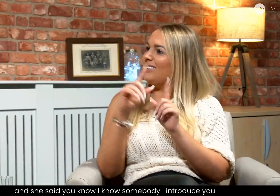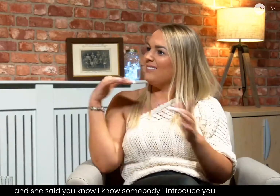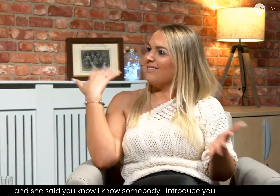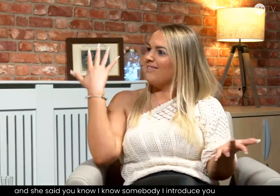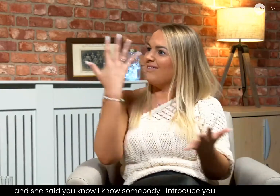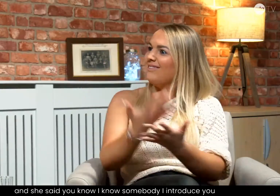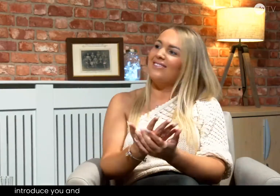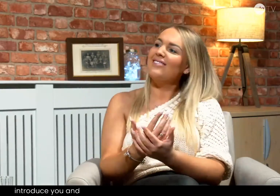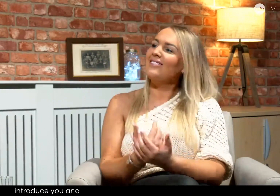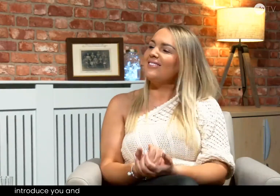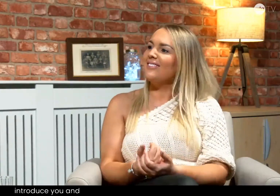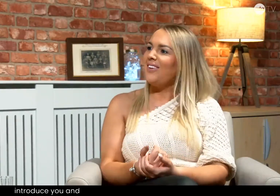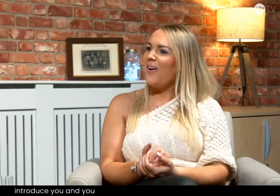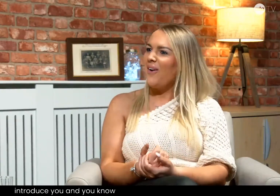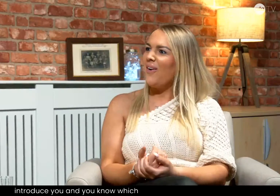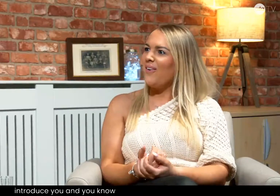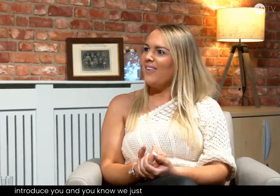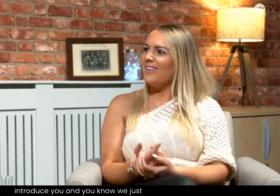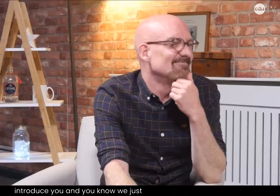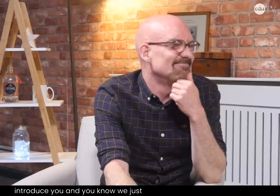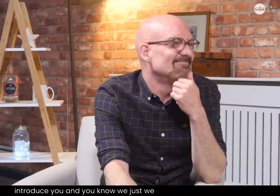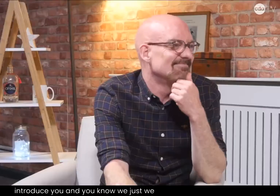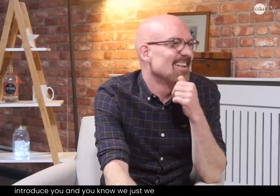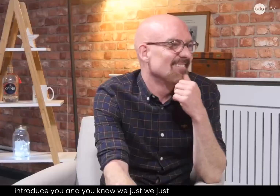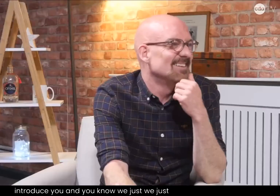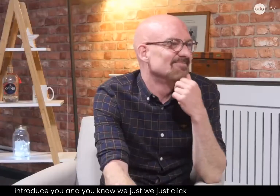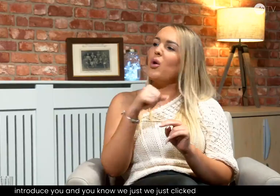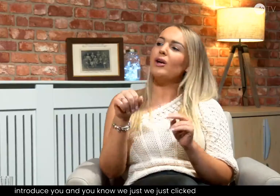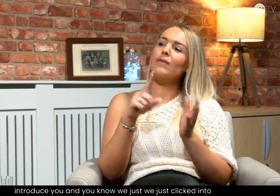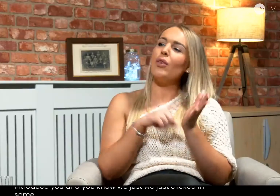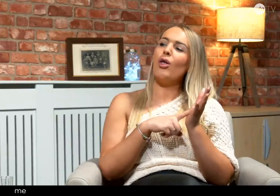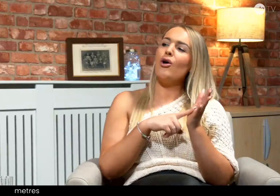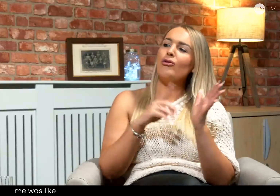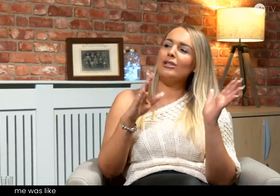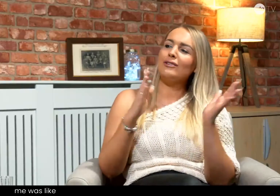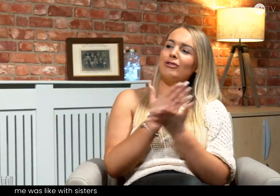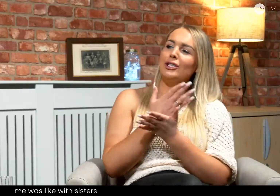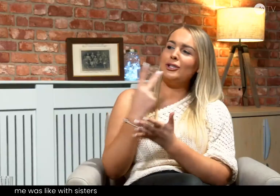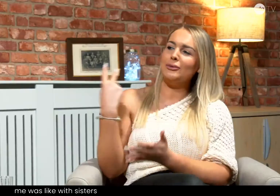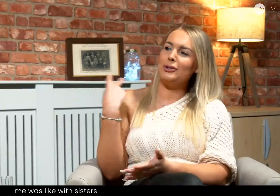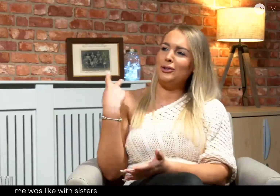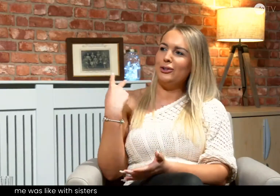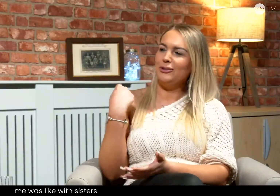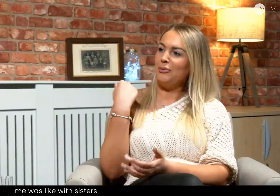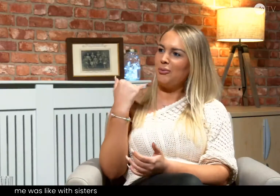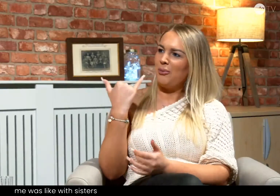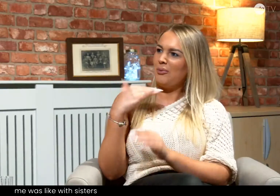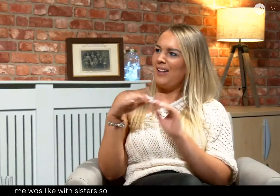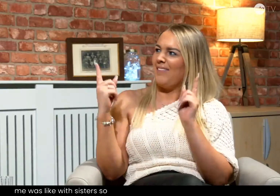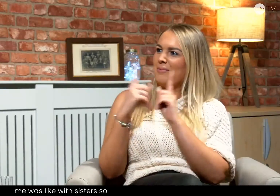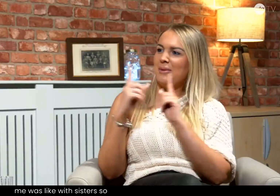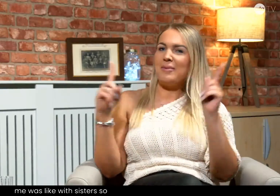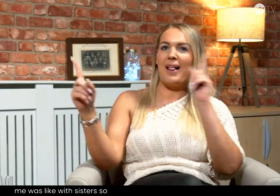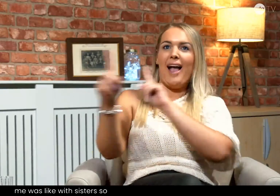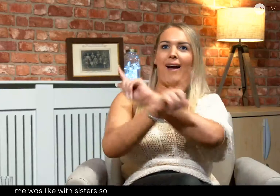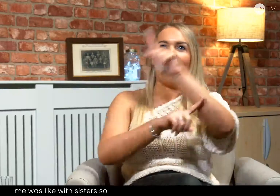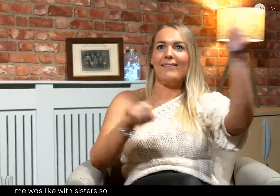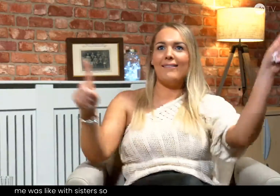know, we just clicked instantly. It was like we're sisters. So without Laura introducing me